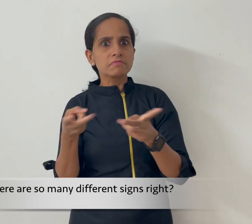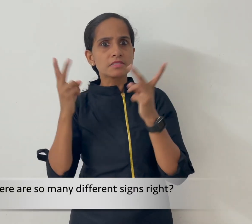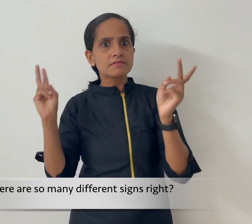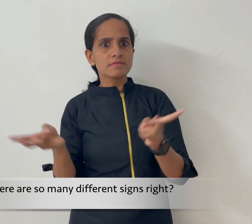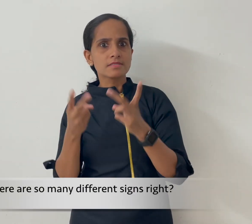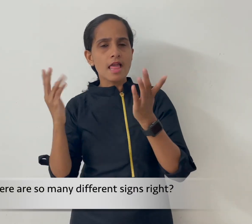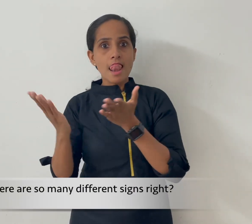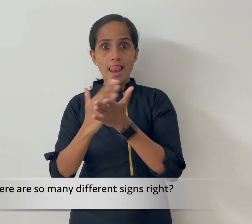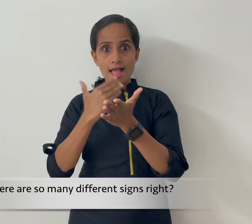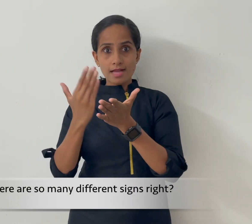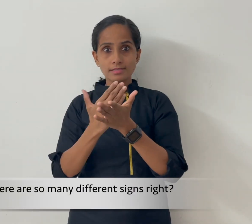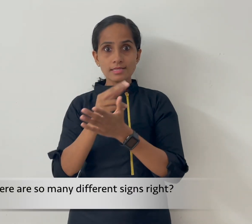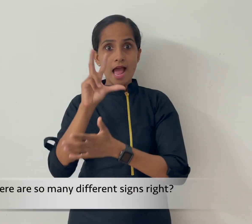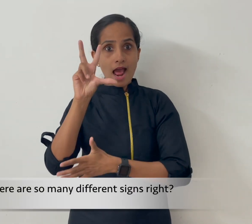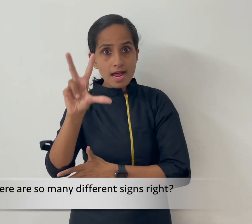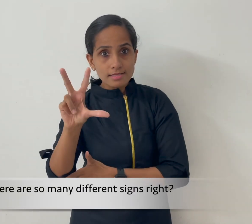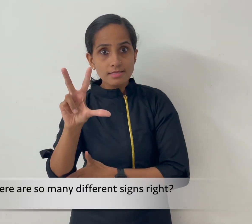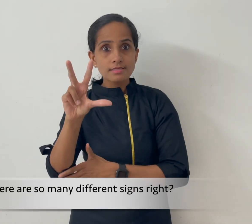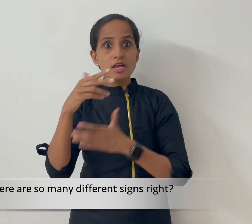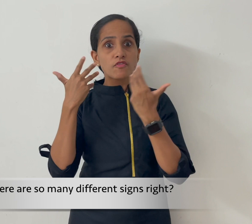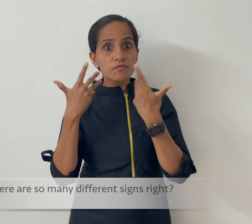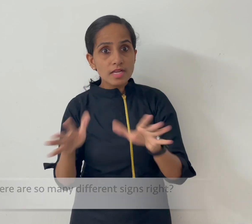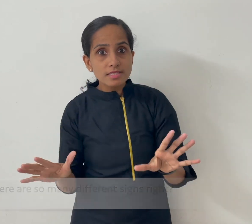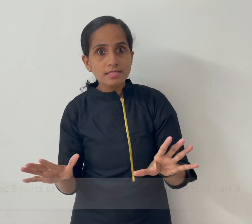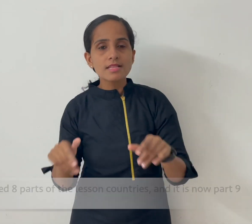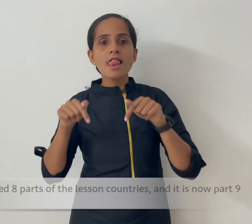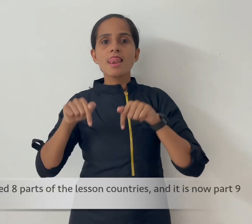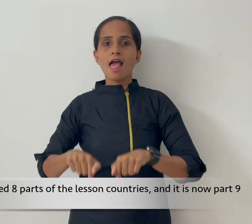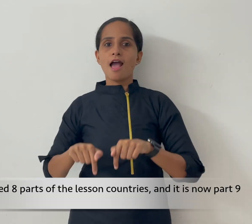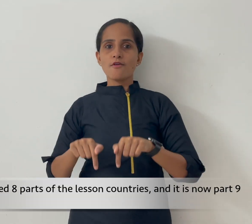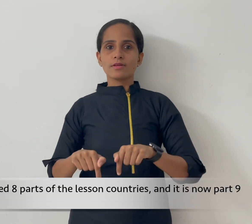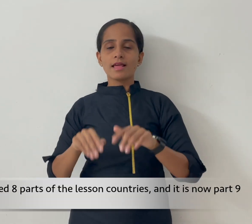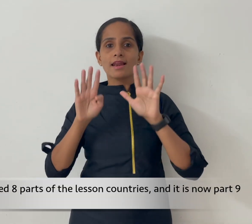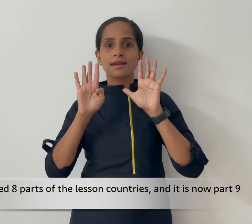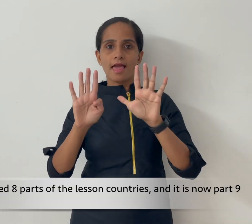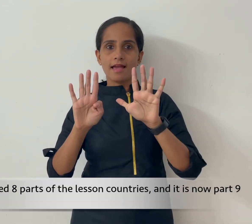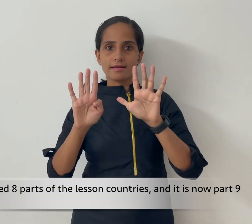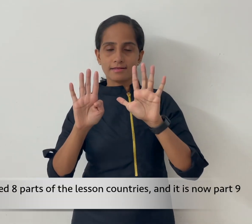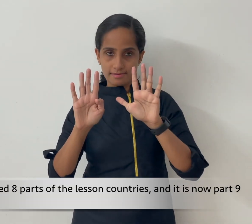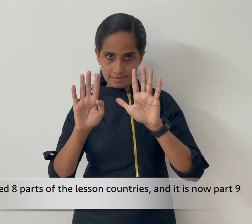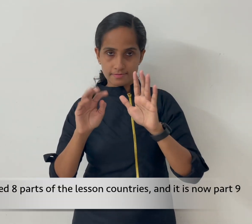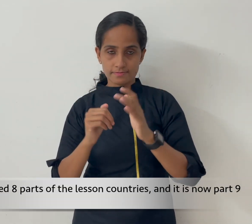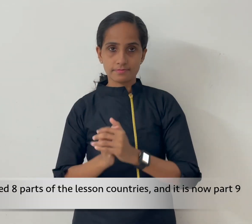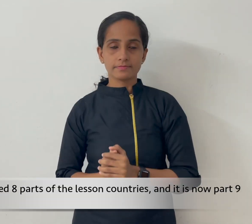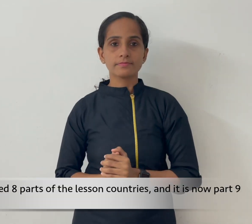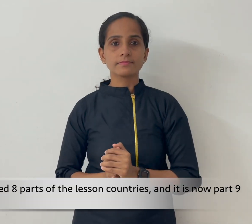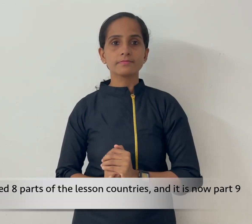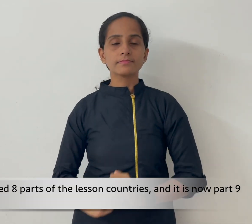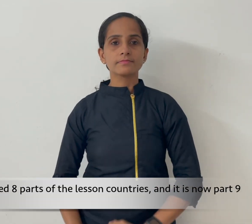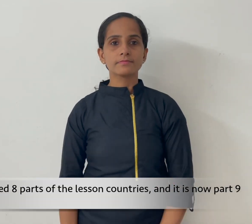So we have finished 8 parts of the lesson, countries, and it's now part 9.